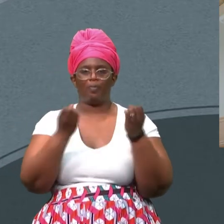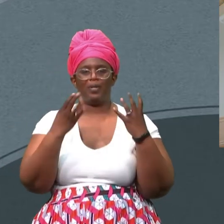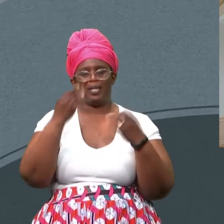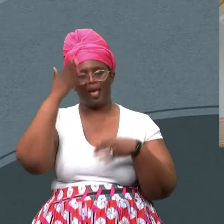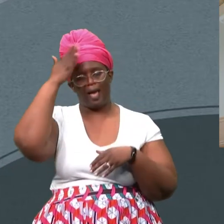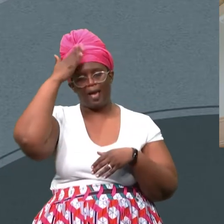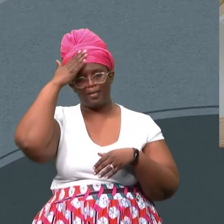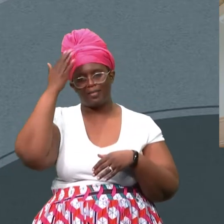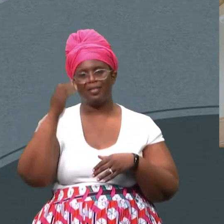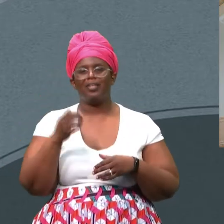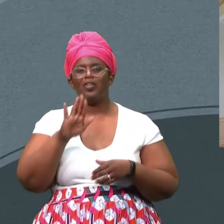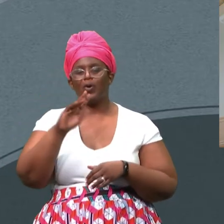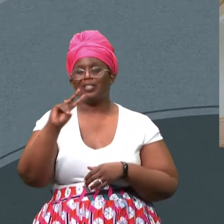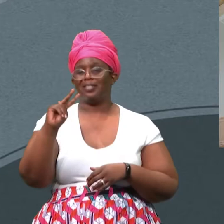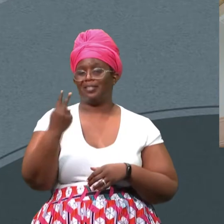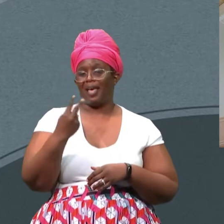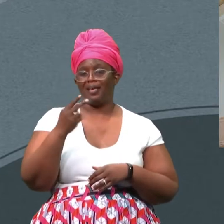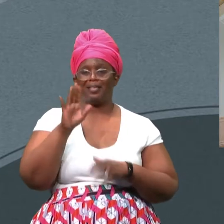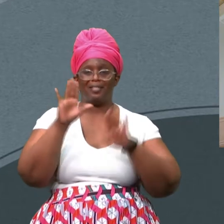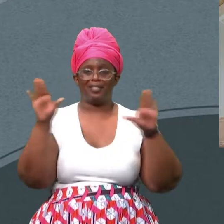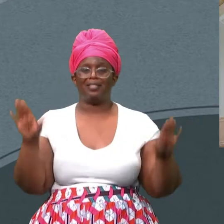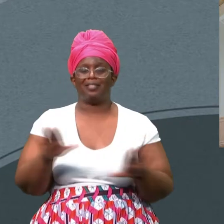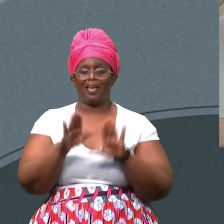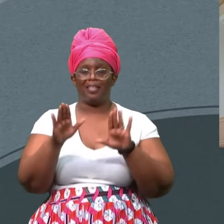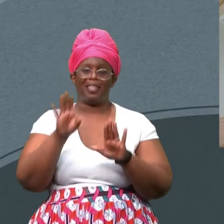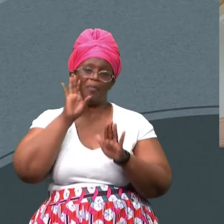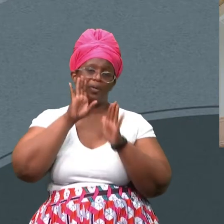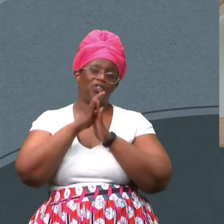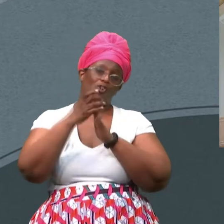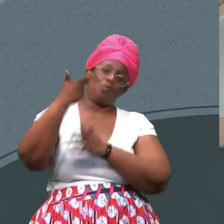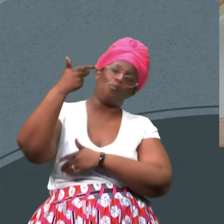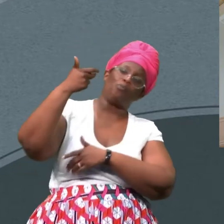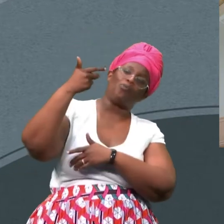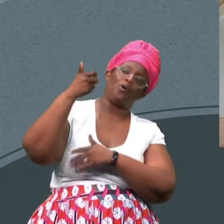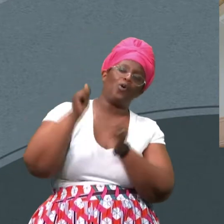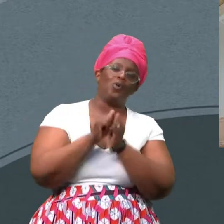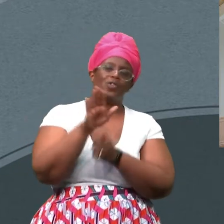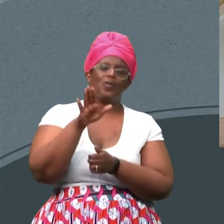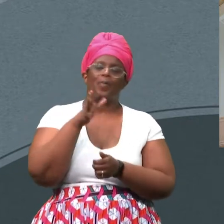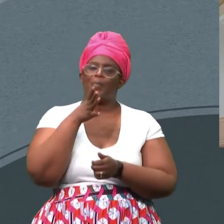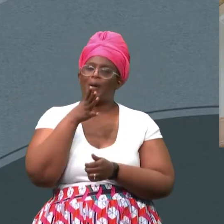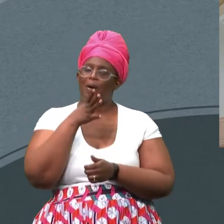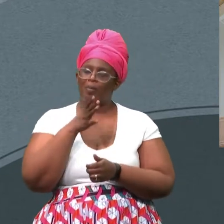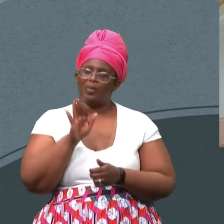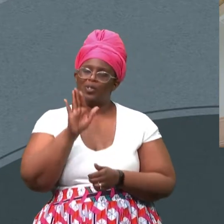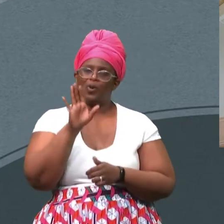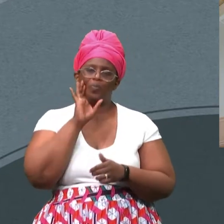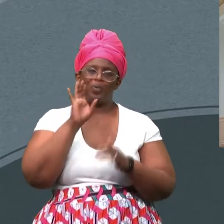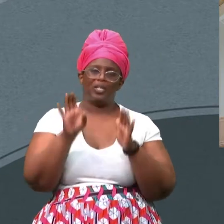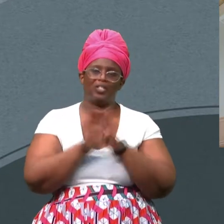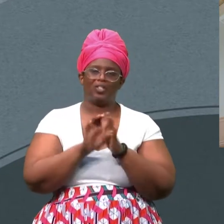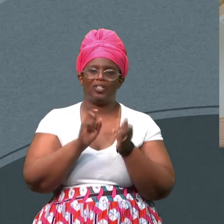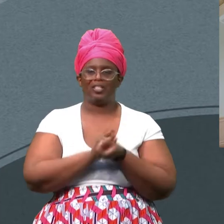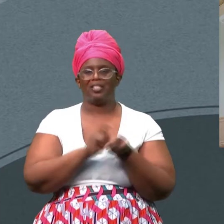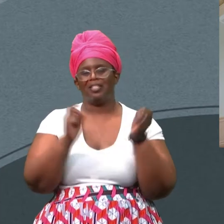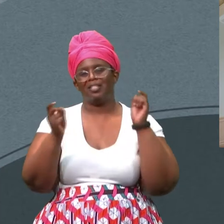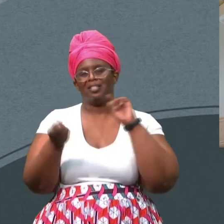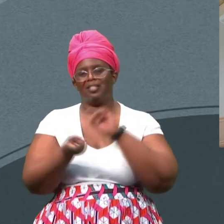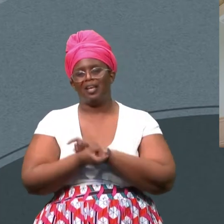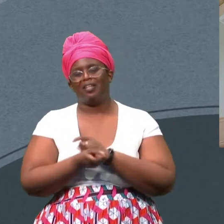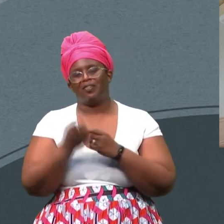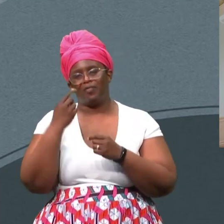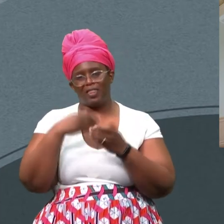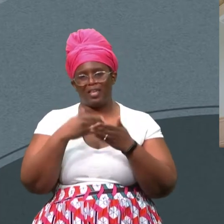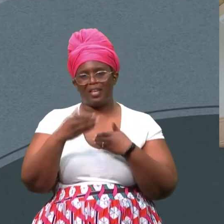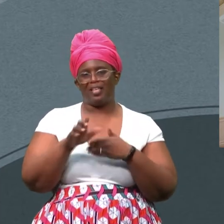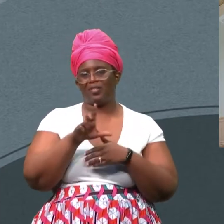health selfie with your mother? Would you change your Facebook profile picture or your social media profile picture for just the next 24 hours?